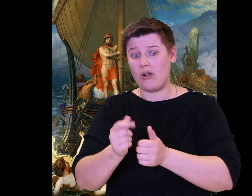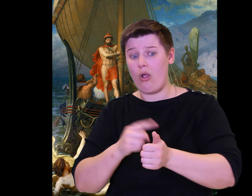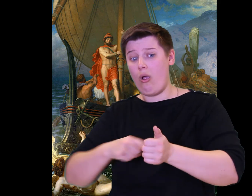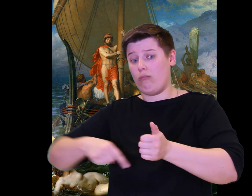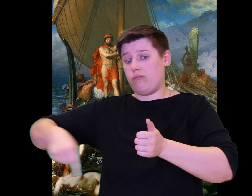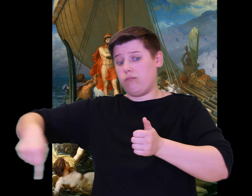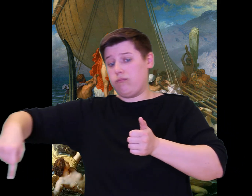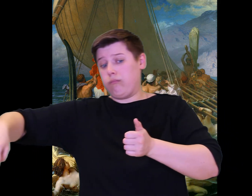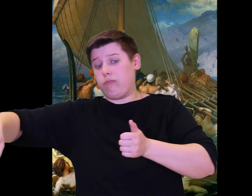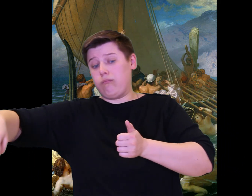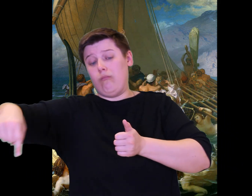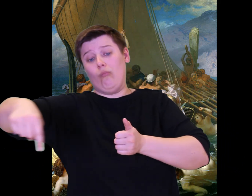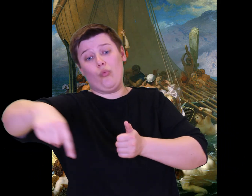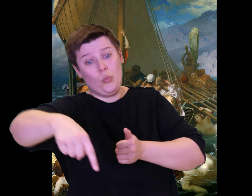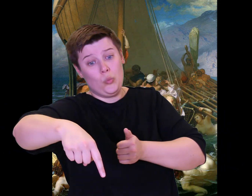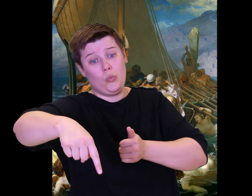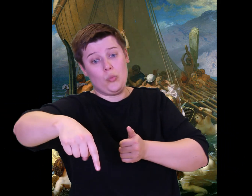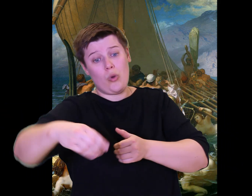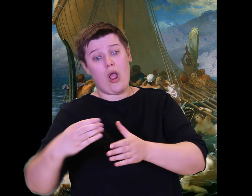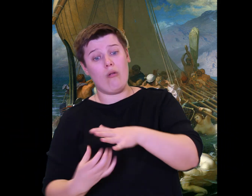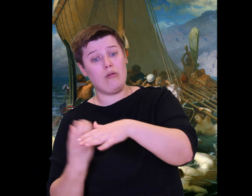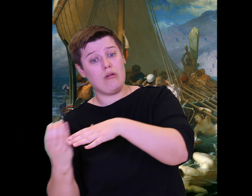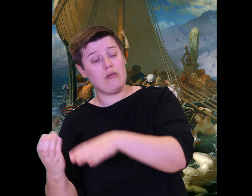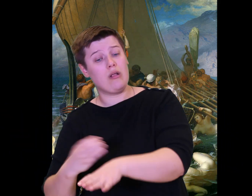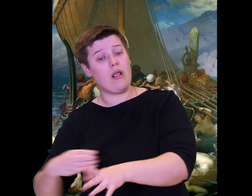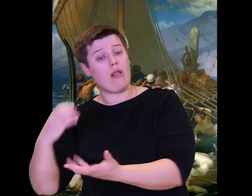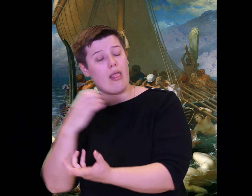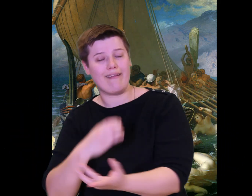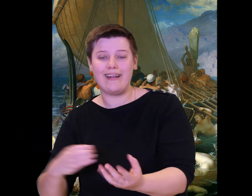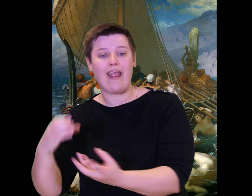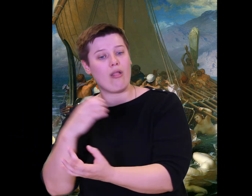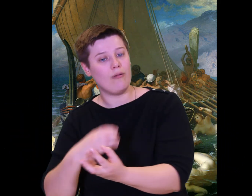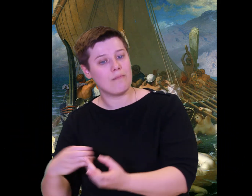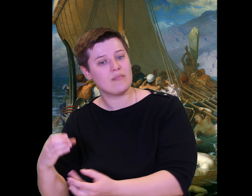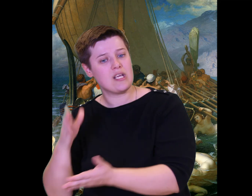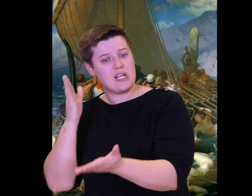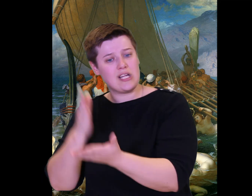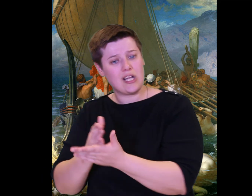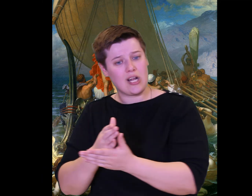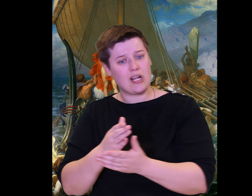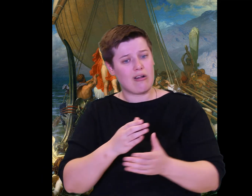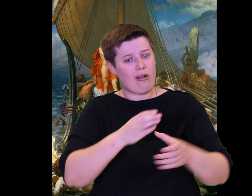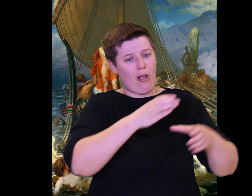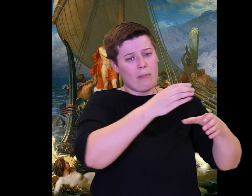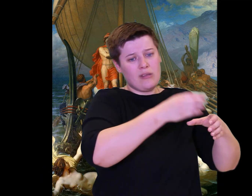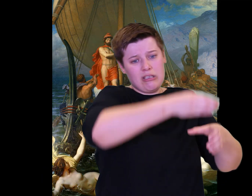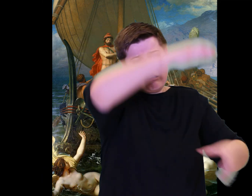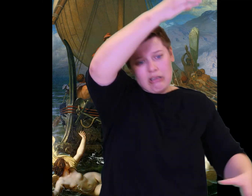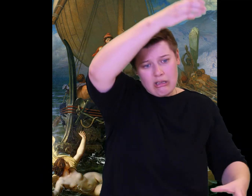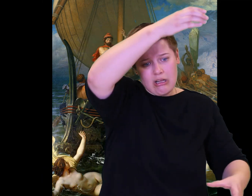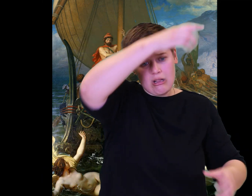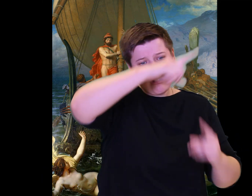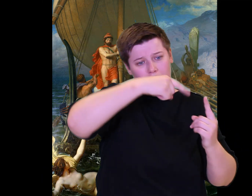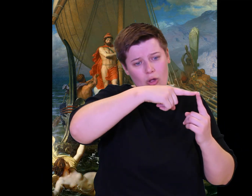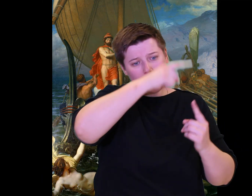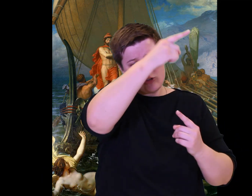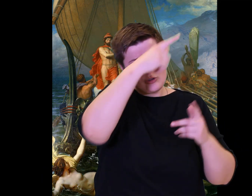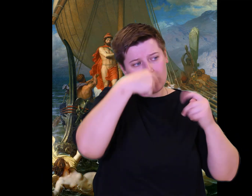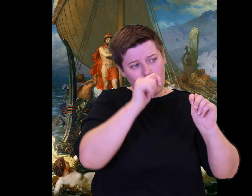3 times a day he spurts it up, 3 times she glugs it down. Avoid that place when she